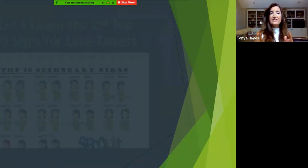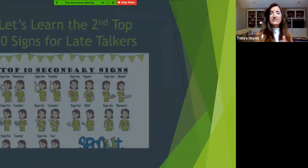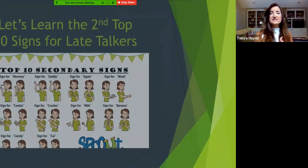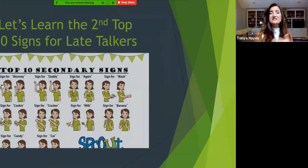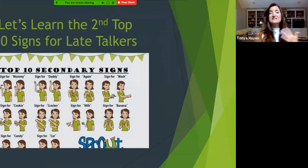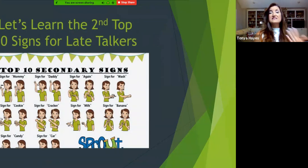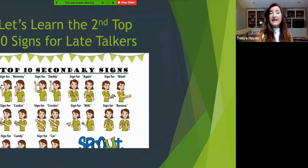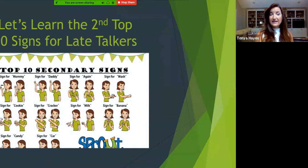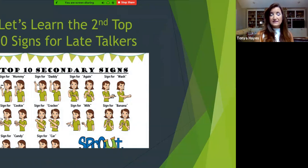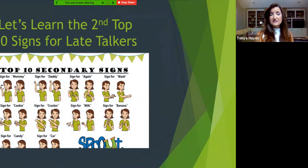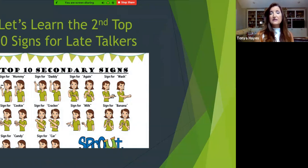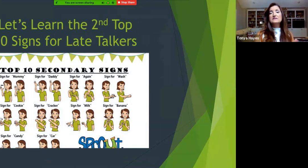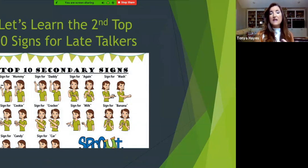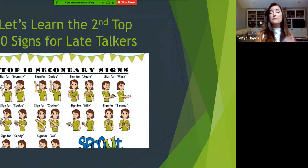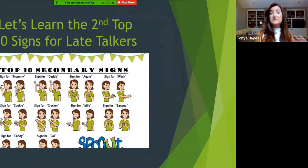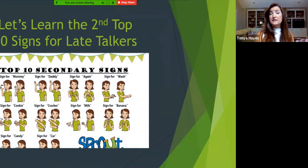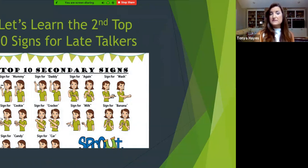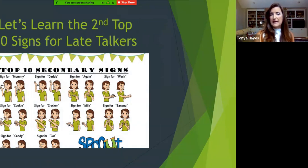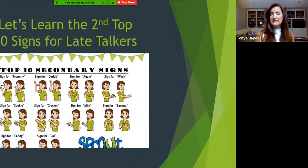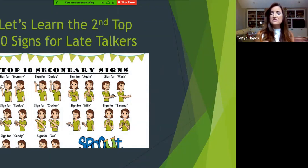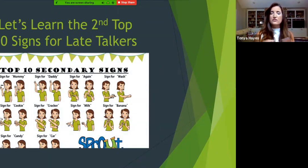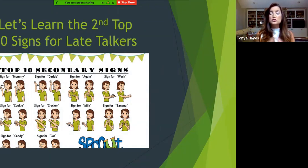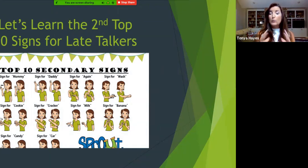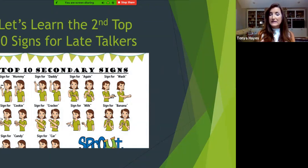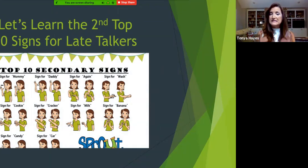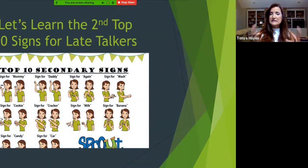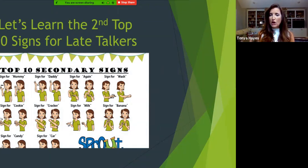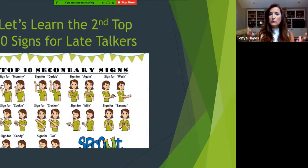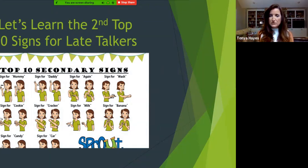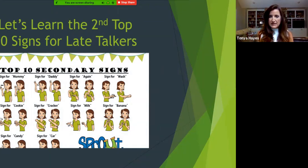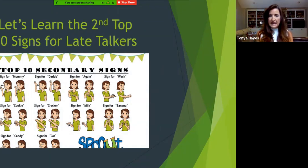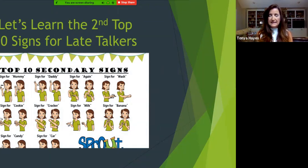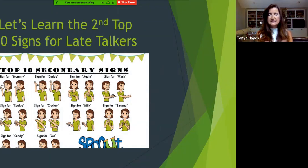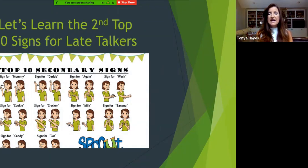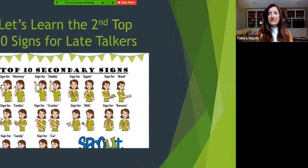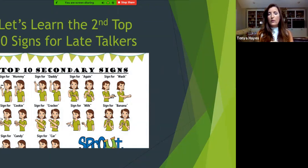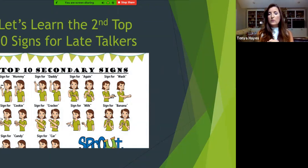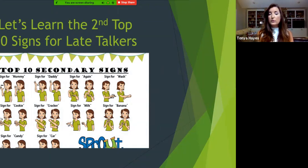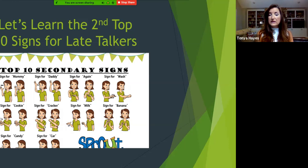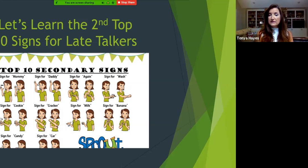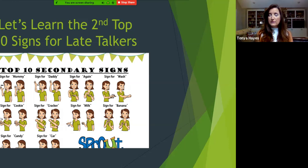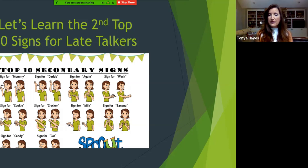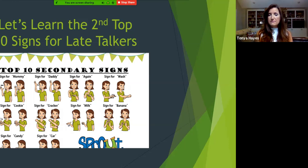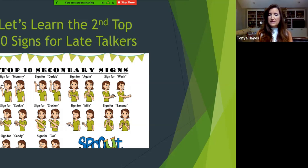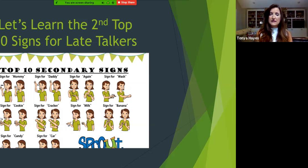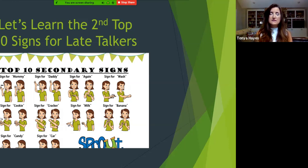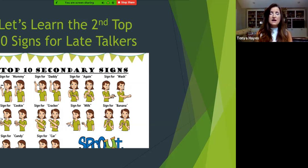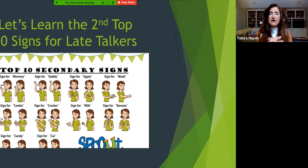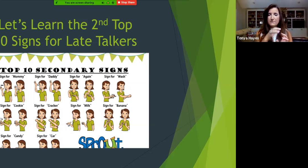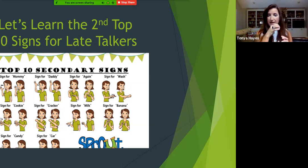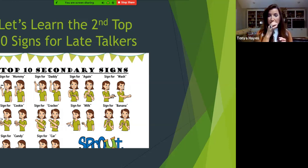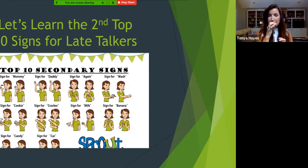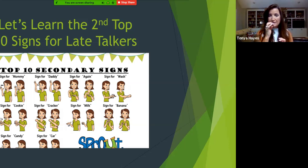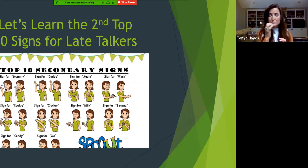signs. And then this is the second top 10 signs. So there's 20 total signs that we really